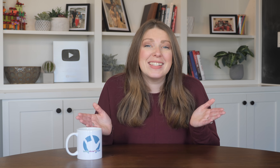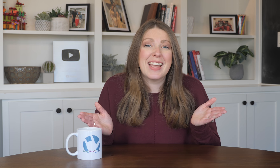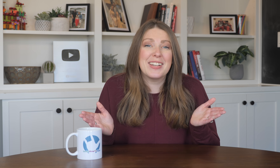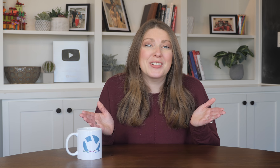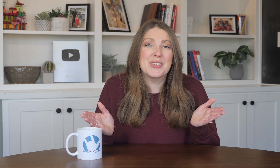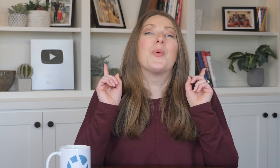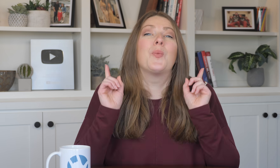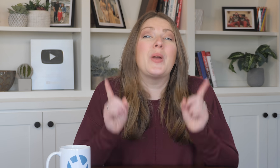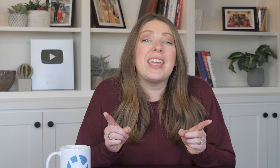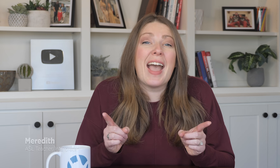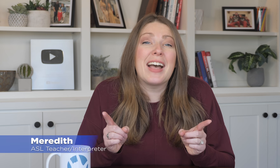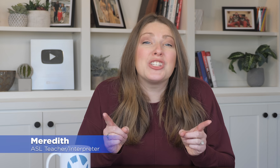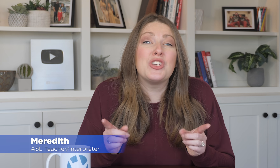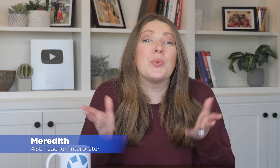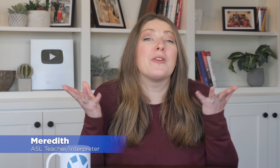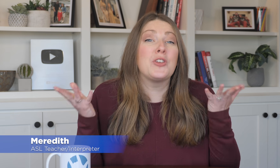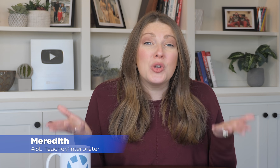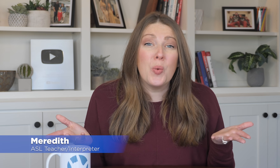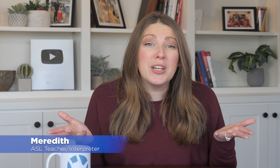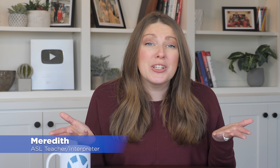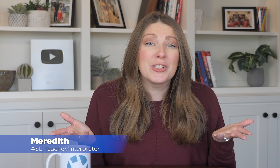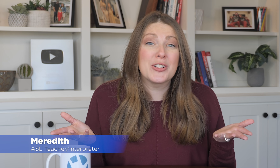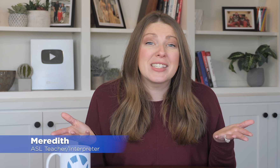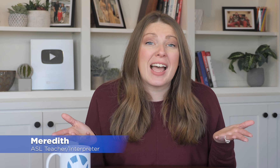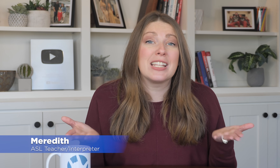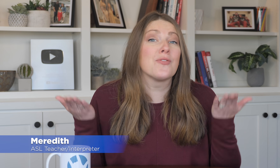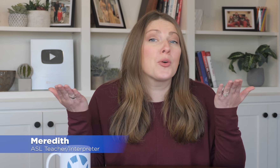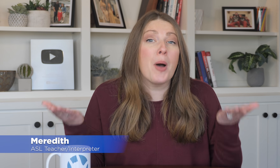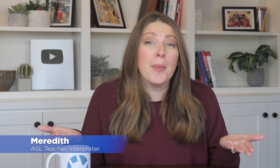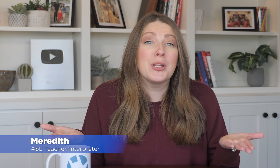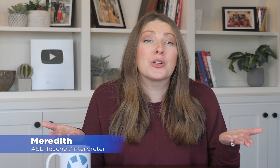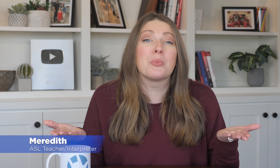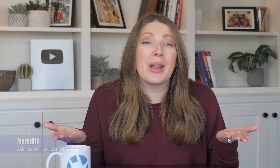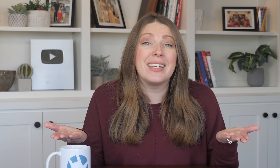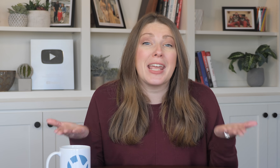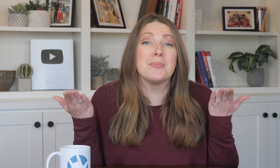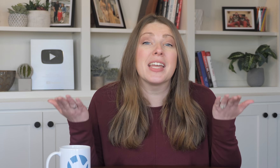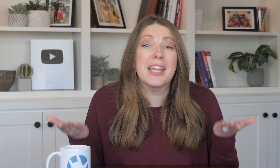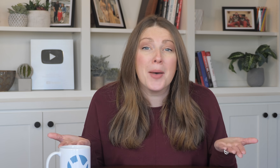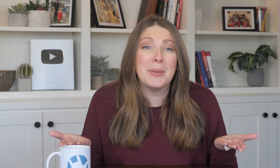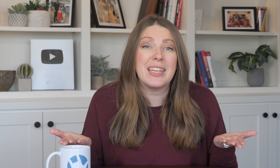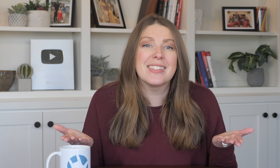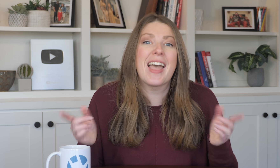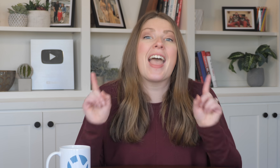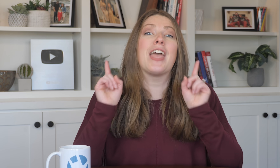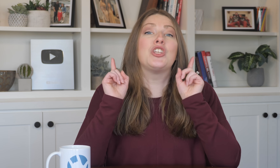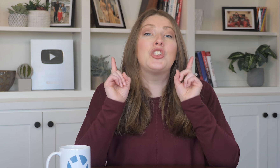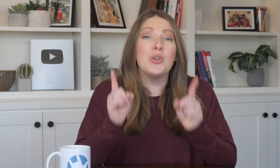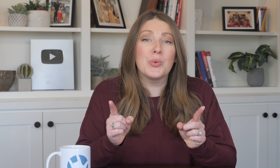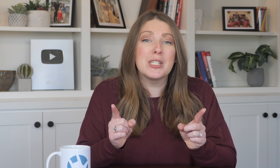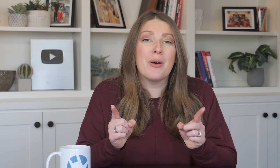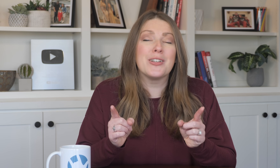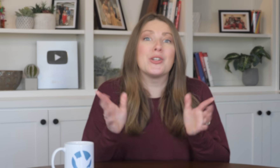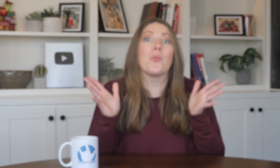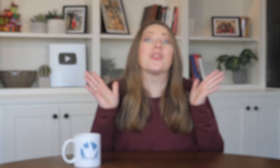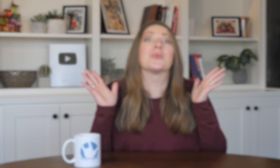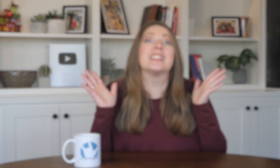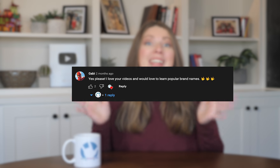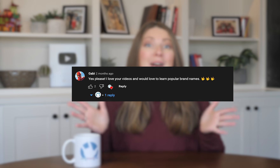Hey signers, we asked you if you wanted to learn signs for popular brand names and companies, and you responded with a